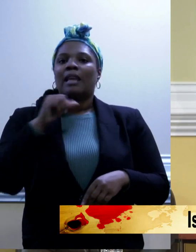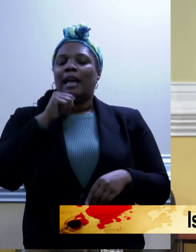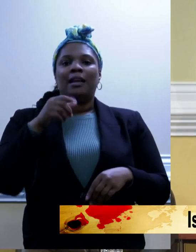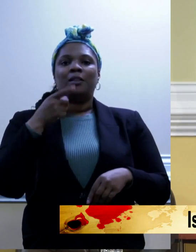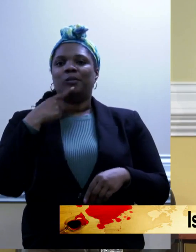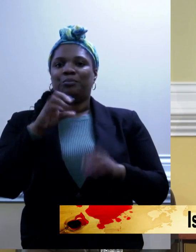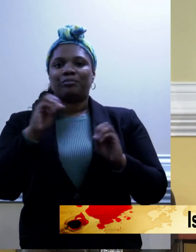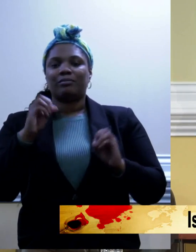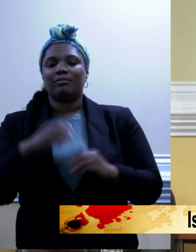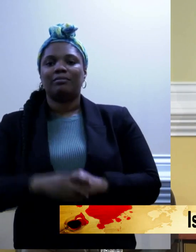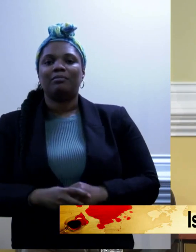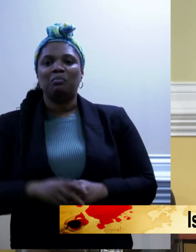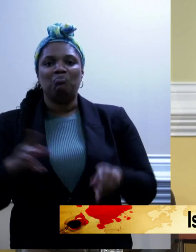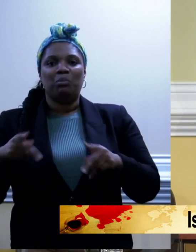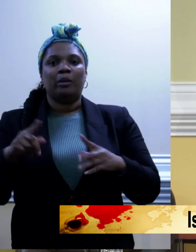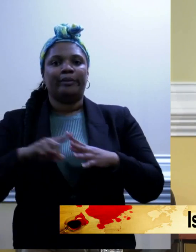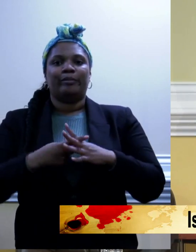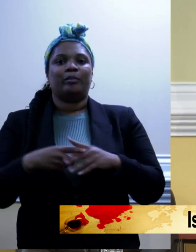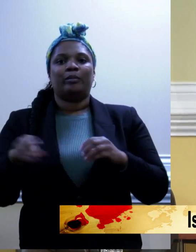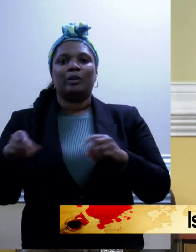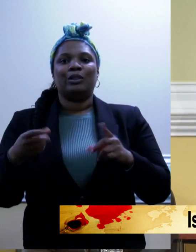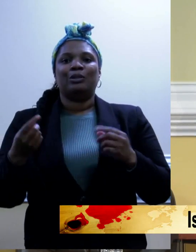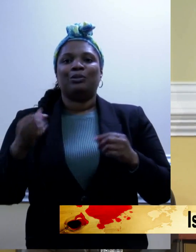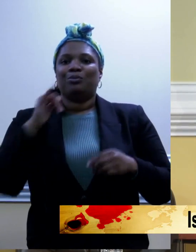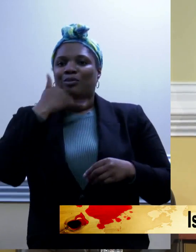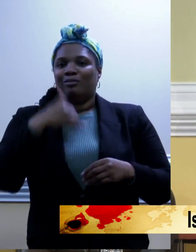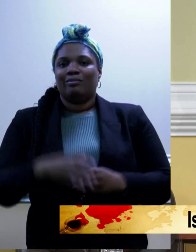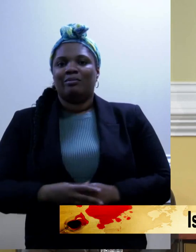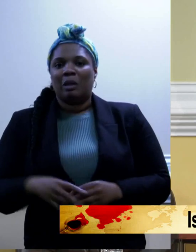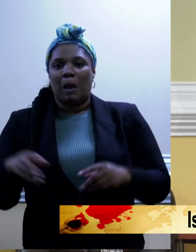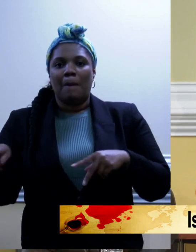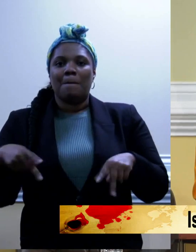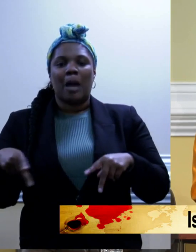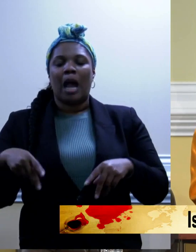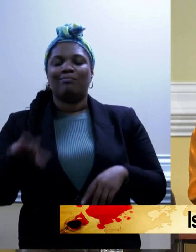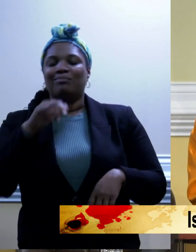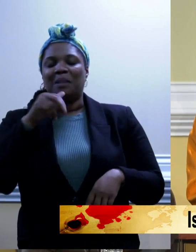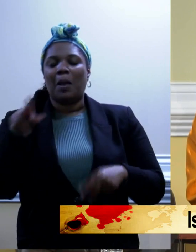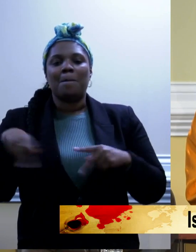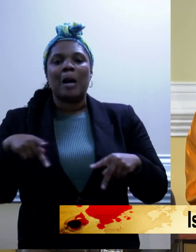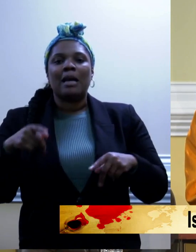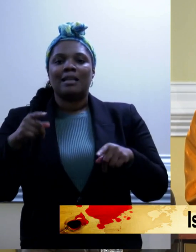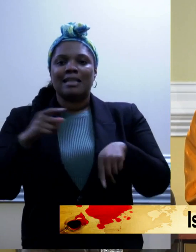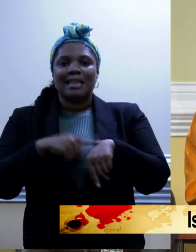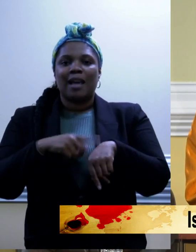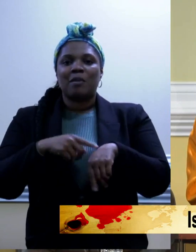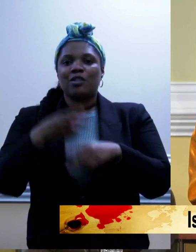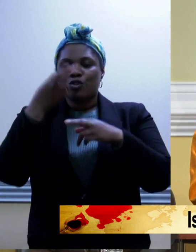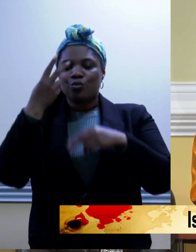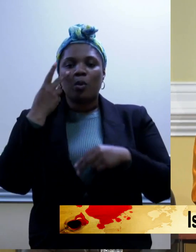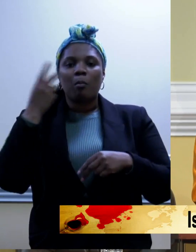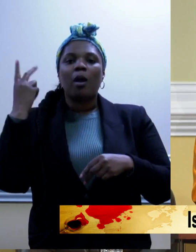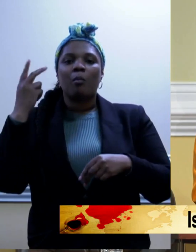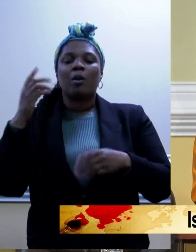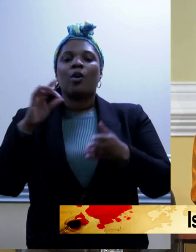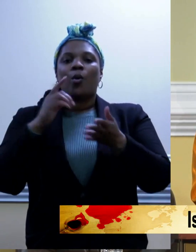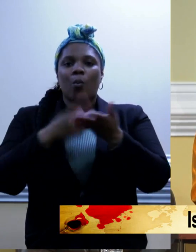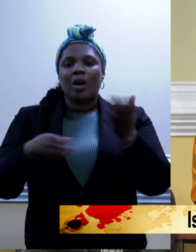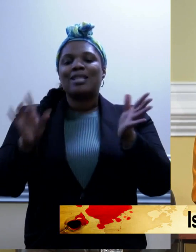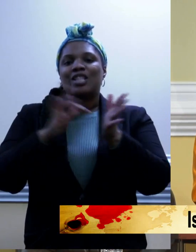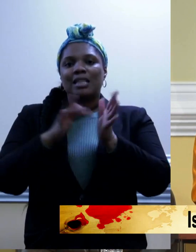Isaiah 53, and we're going to start reading that verse 1. Because what happened to Jesus had to happen.